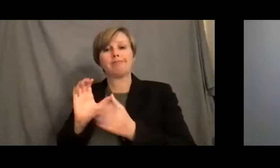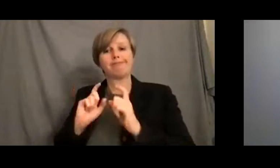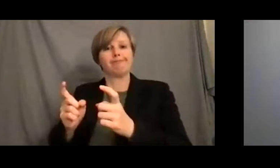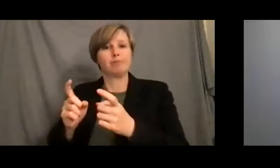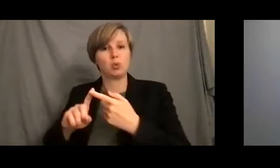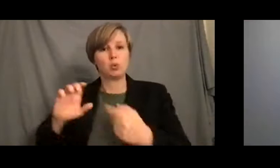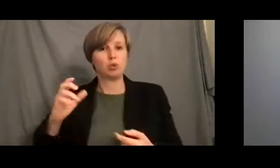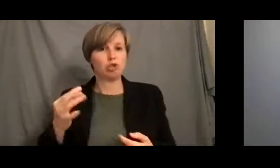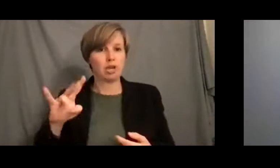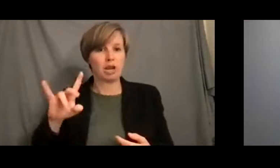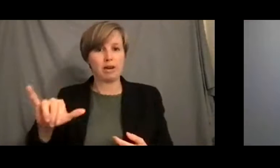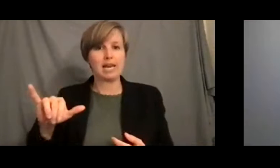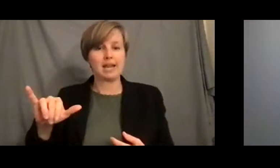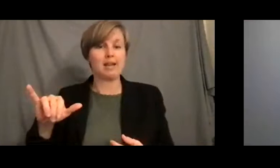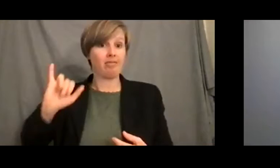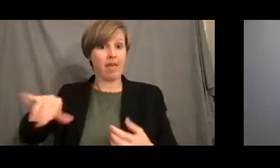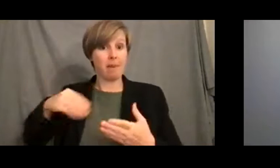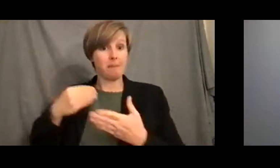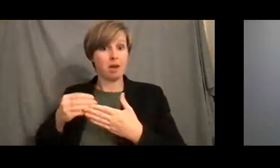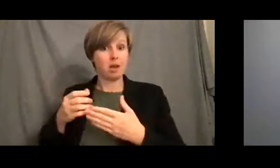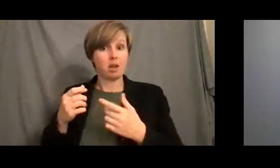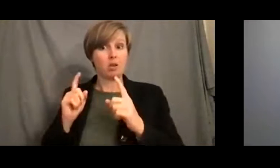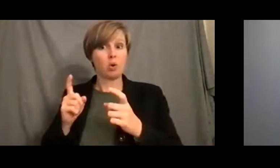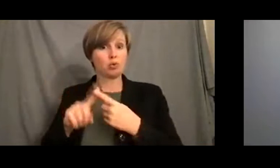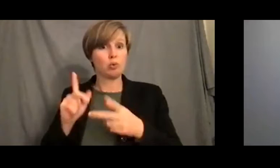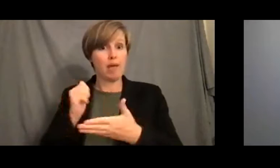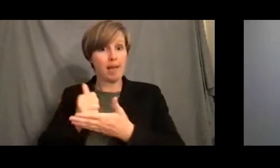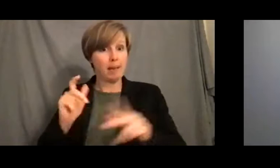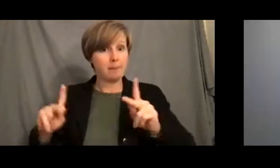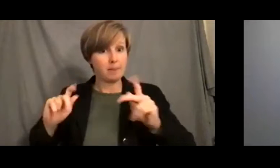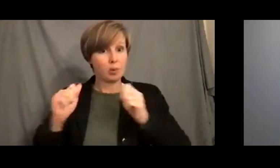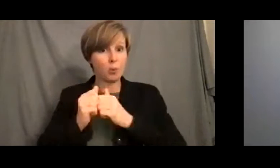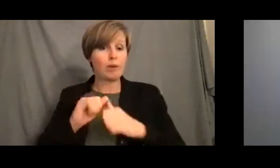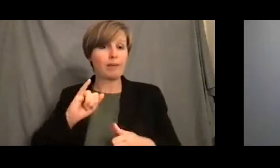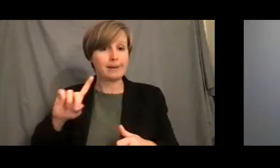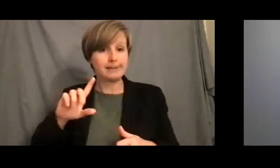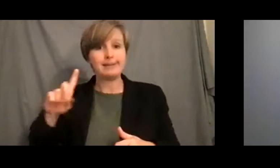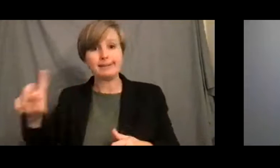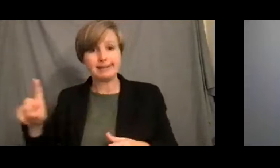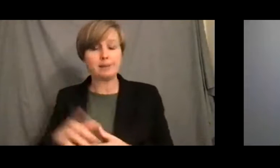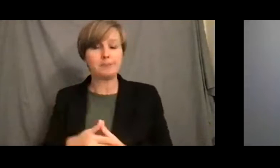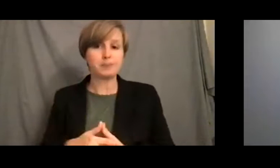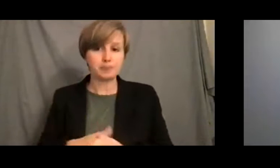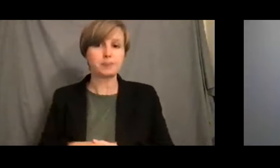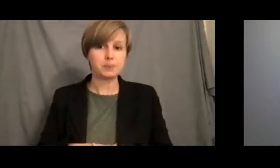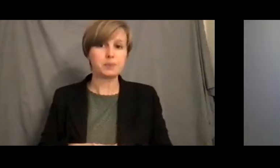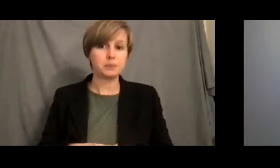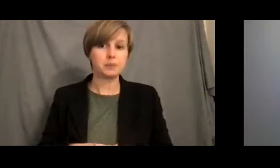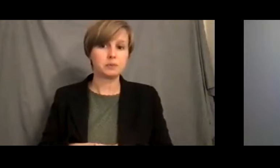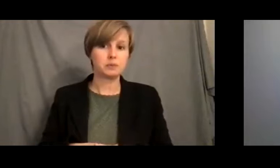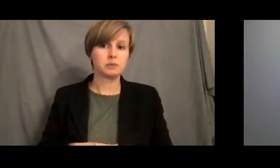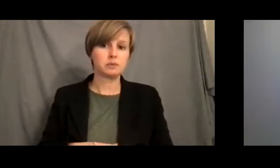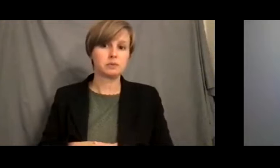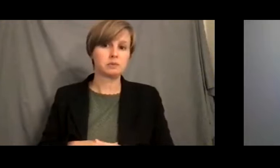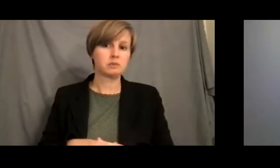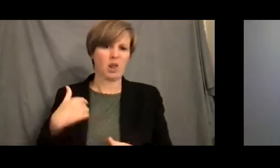charity money goes towards helping people with intellectual and developmental disabilities. And as COVAR does